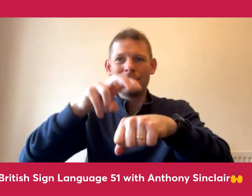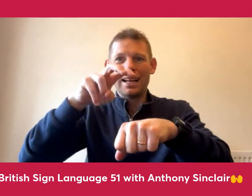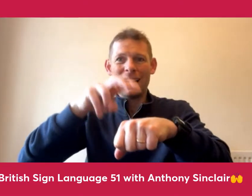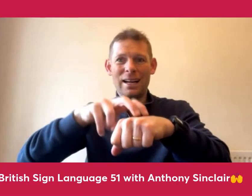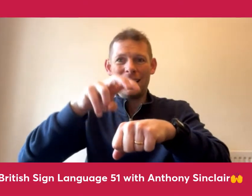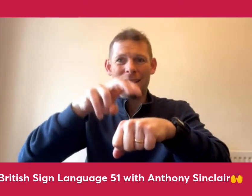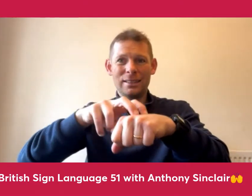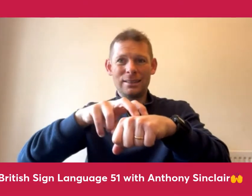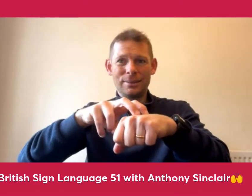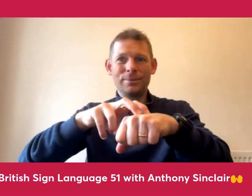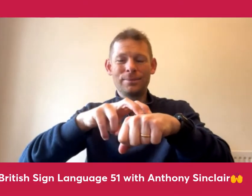Ireland.